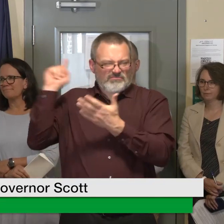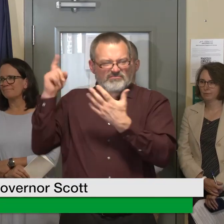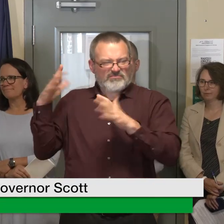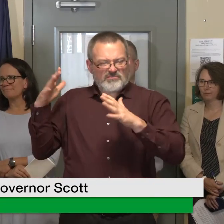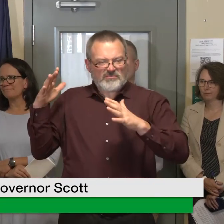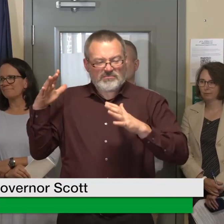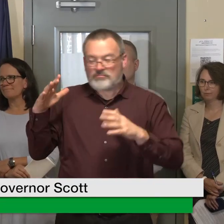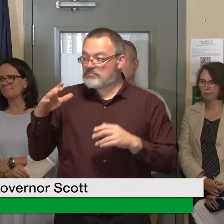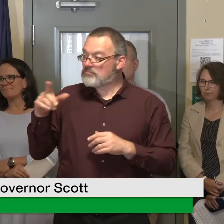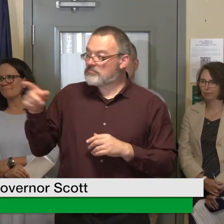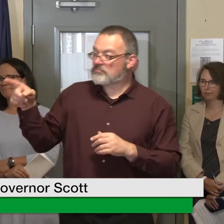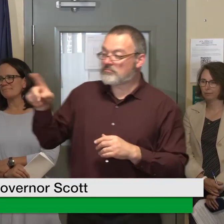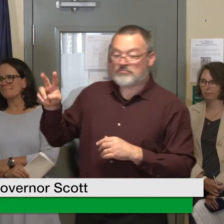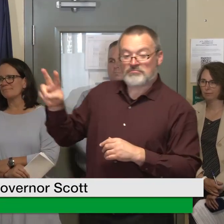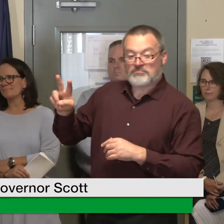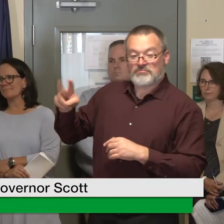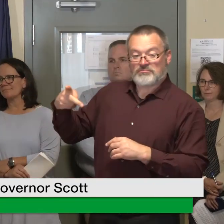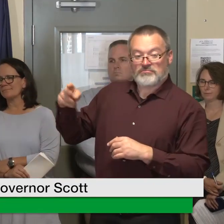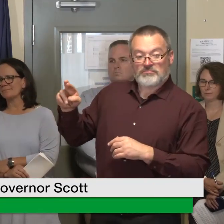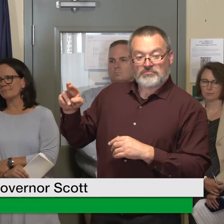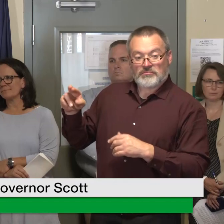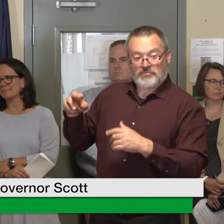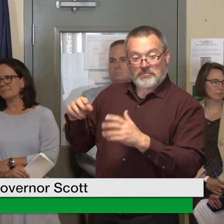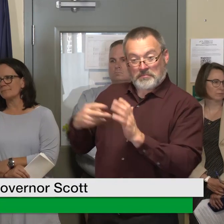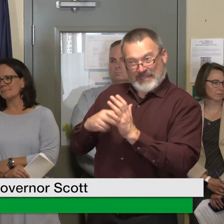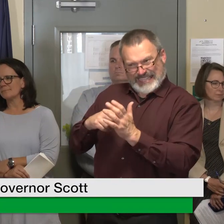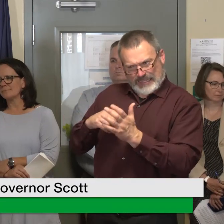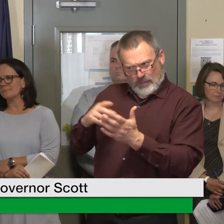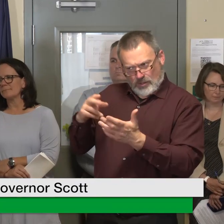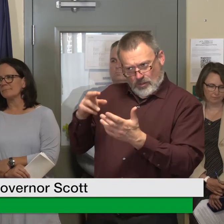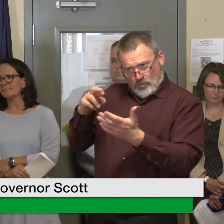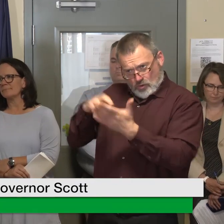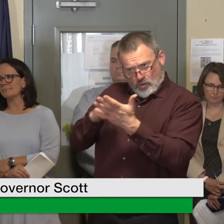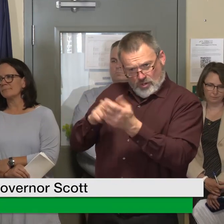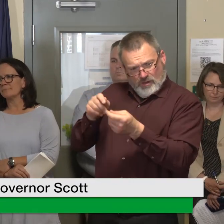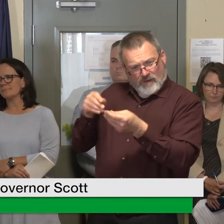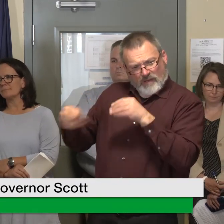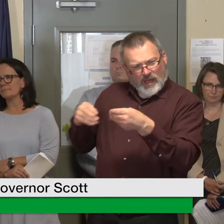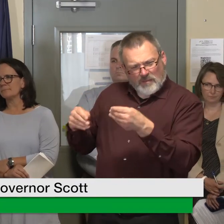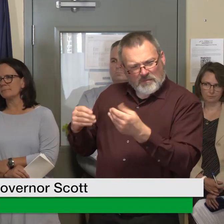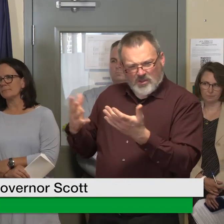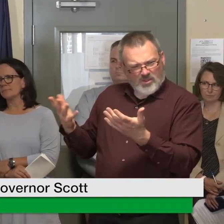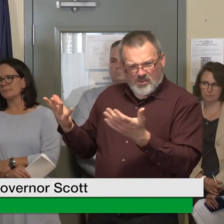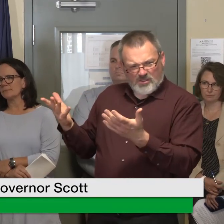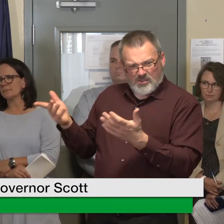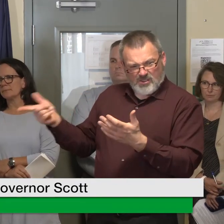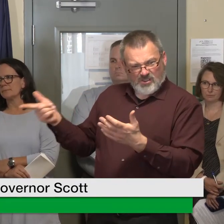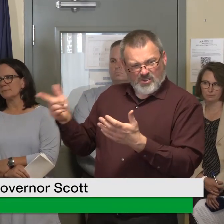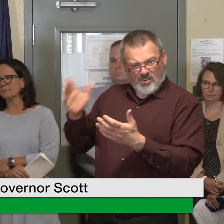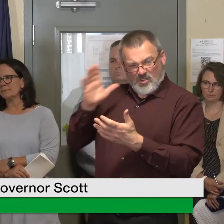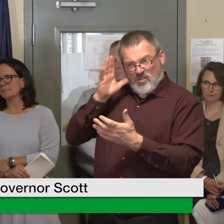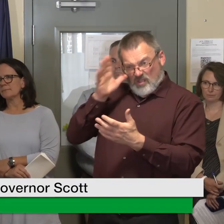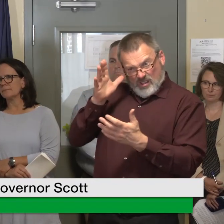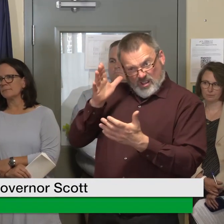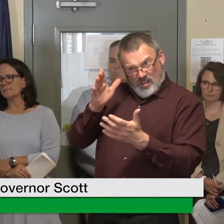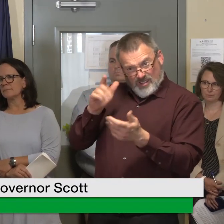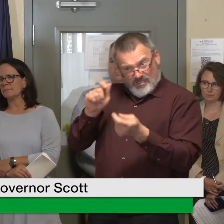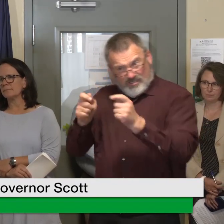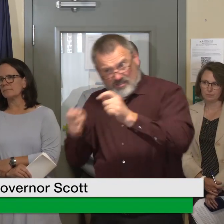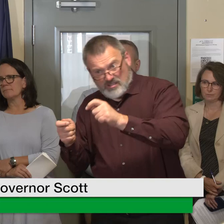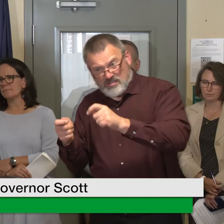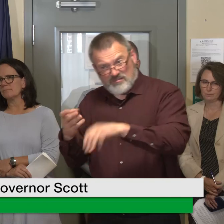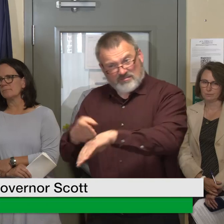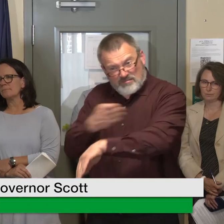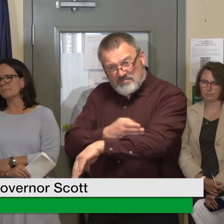particularly flexible about its rules. How likely do you think that, you know, how likely do you think it'll be that they're actually going to bend on something like that? Yeah, I don't